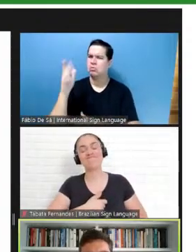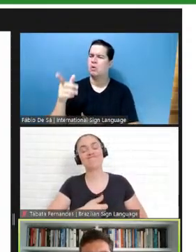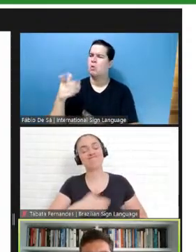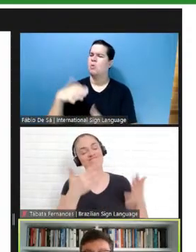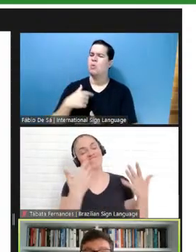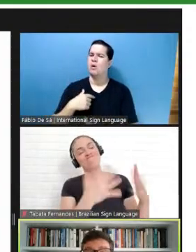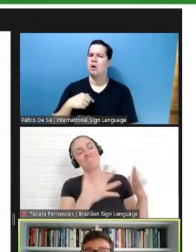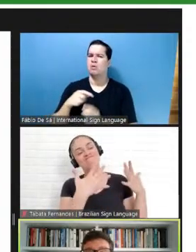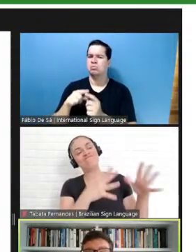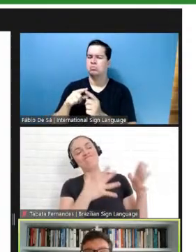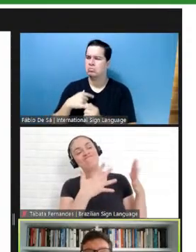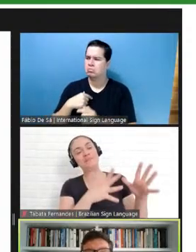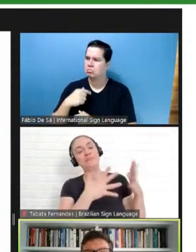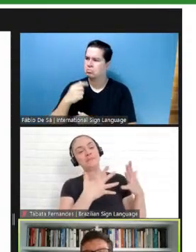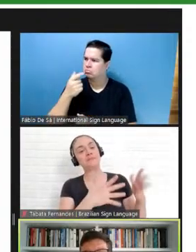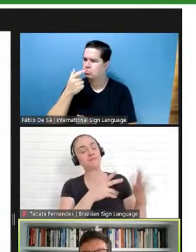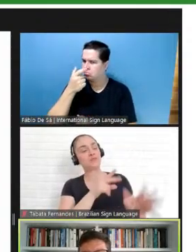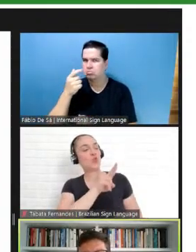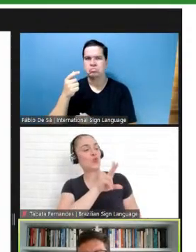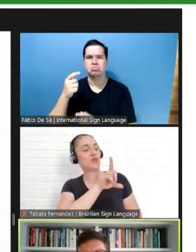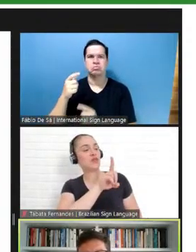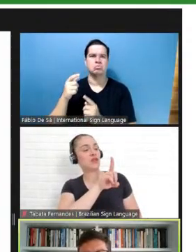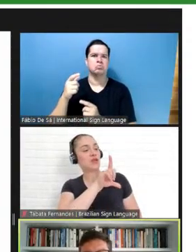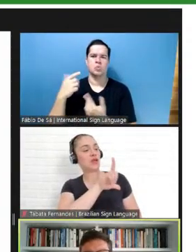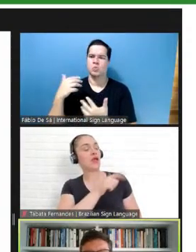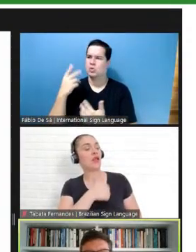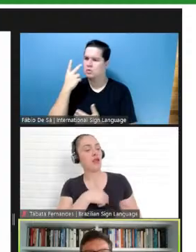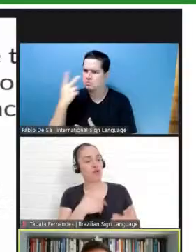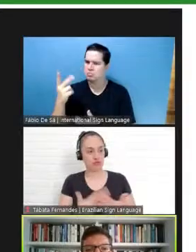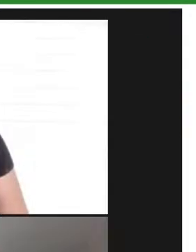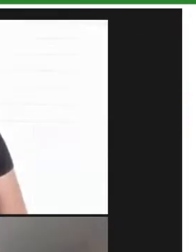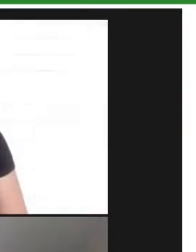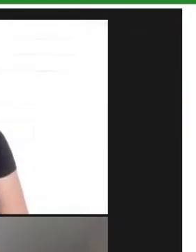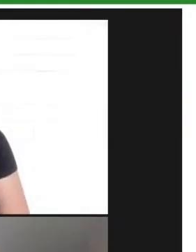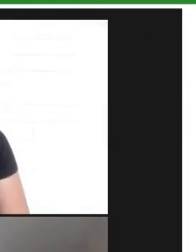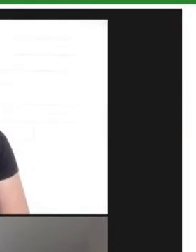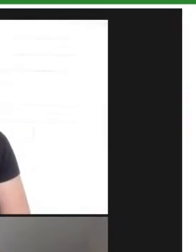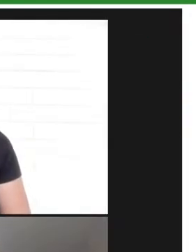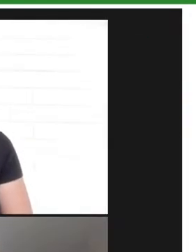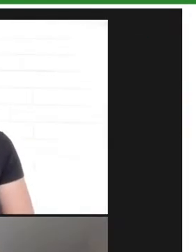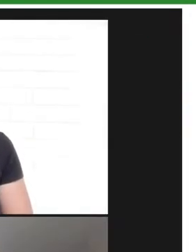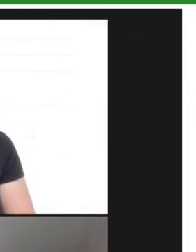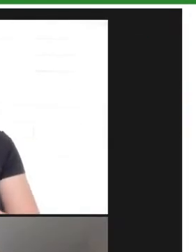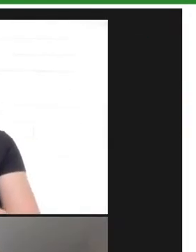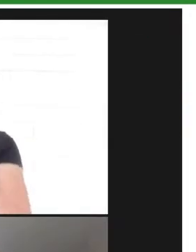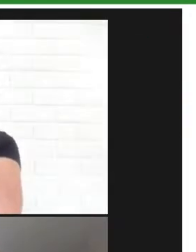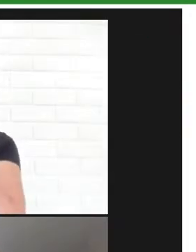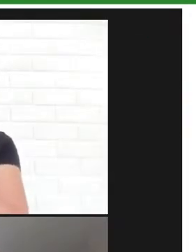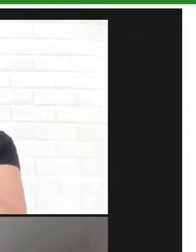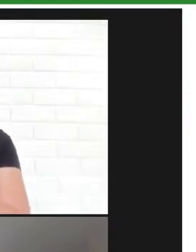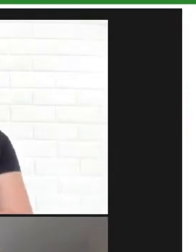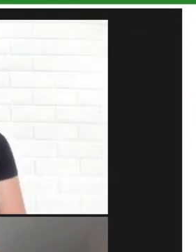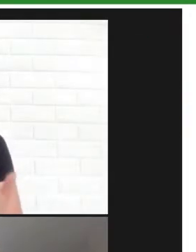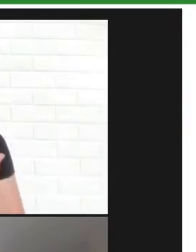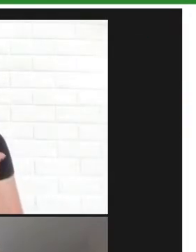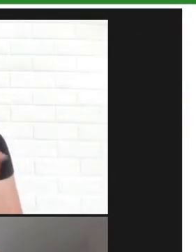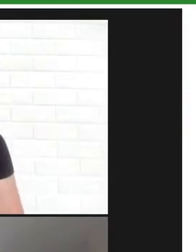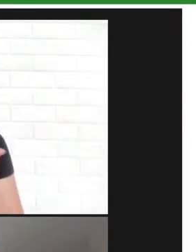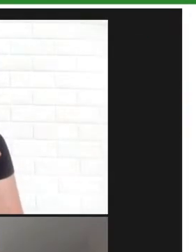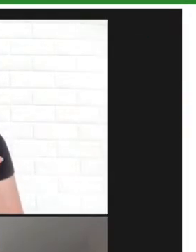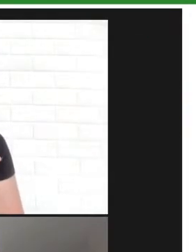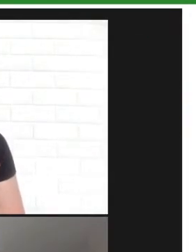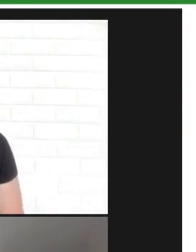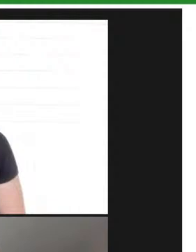I have been studying UDL for the last 8 years, and I had an opportunity